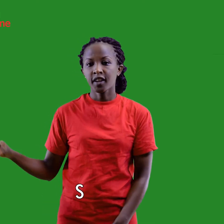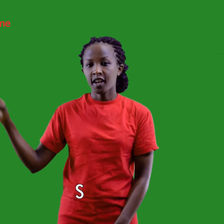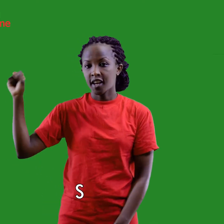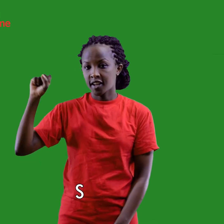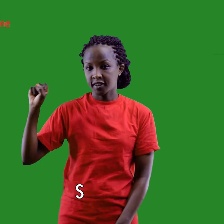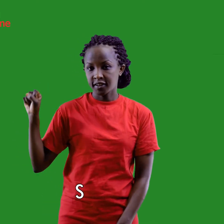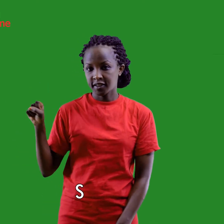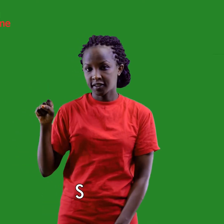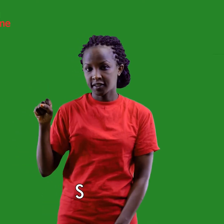S